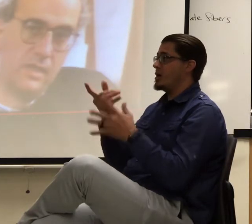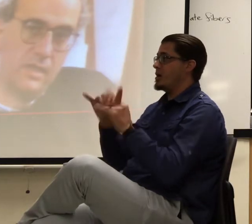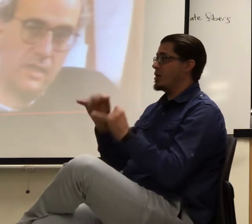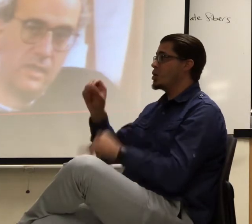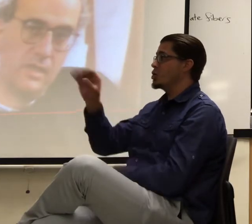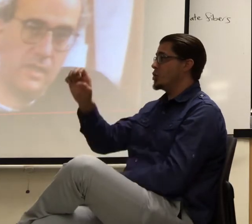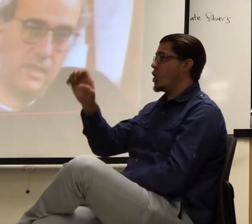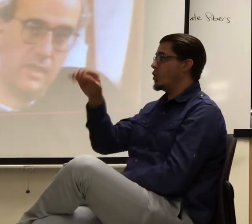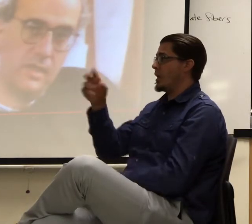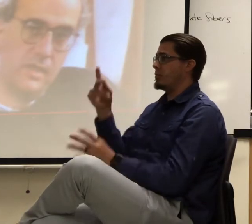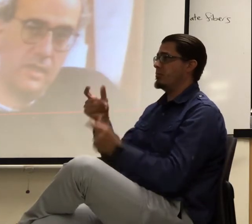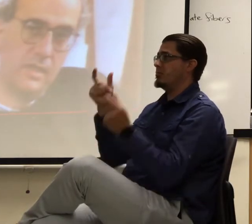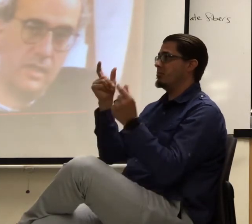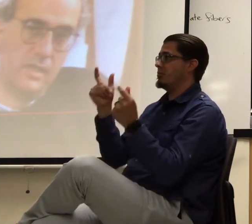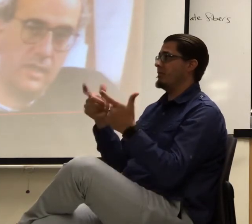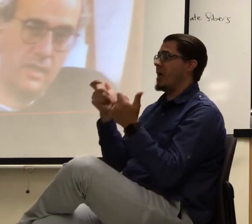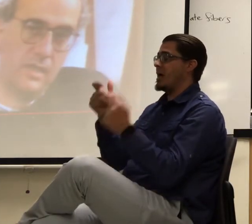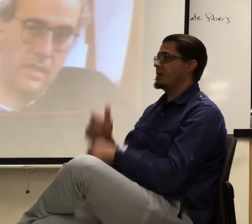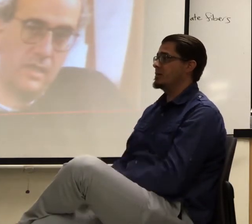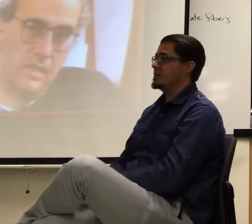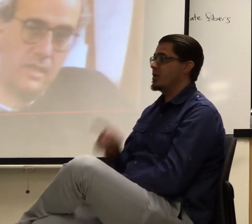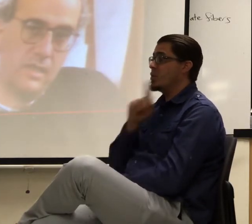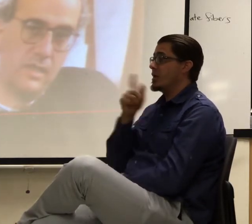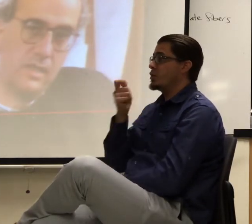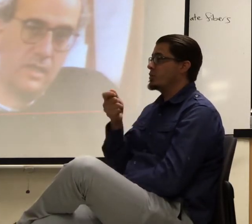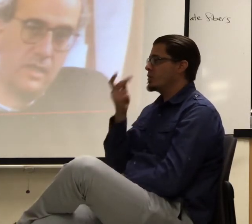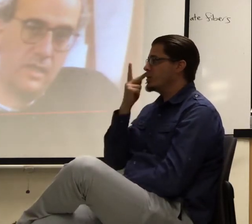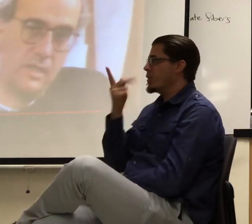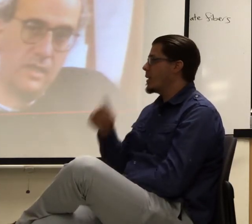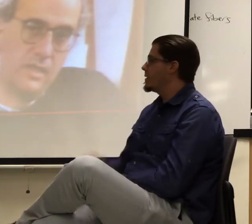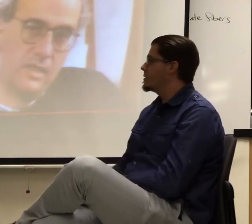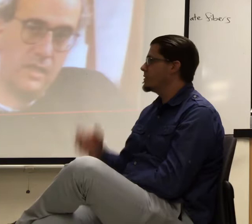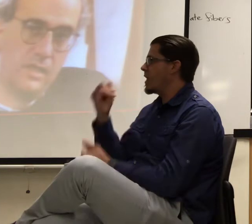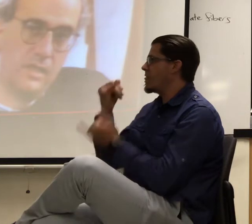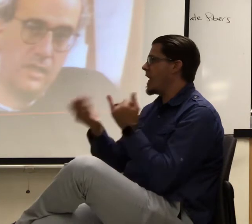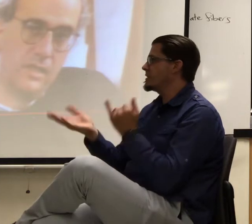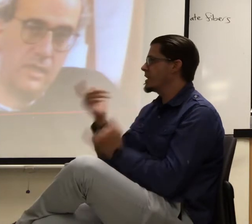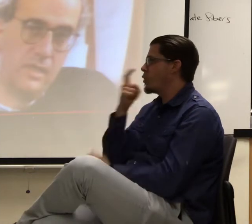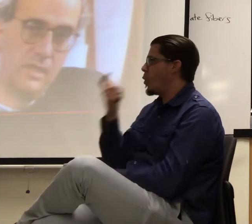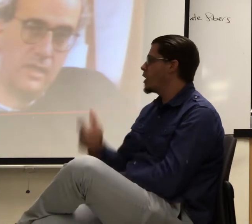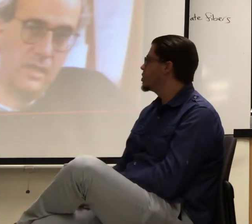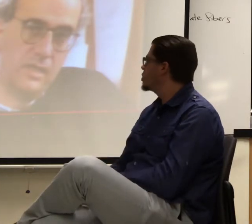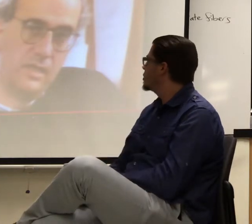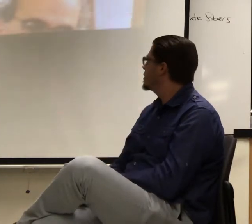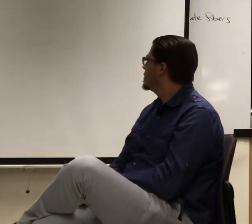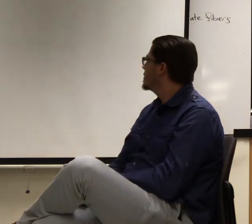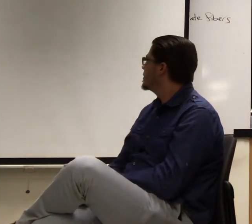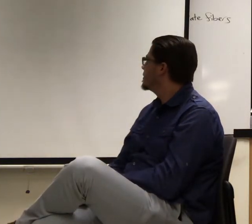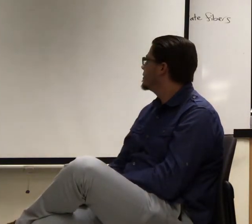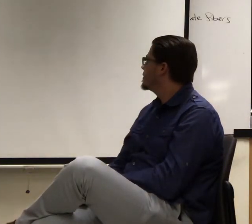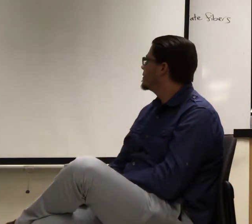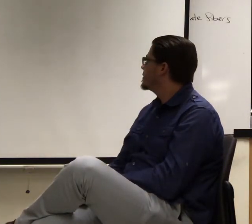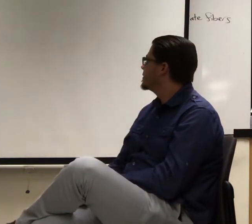can do it a lickety split. It's very, very interesting. It'll be the last thing to watch. Hold on.